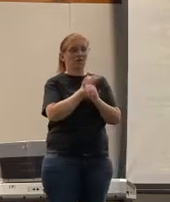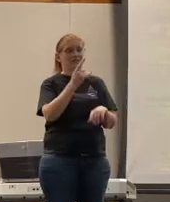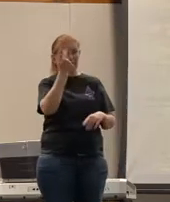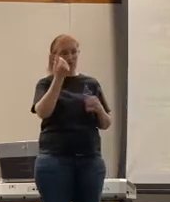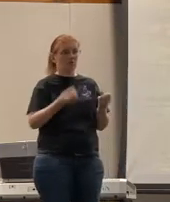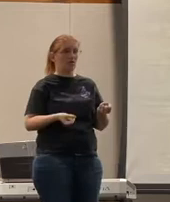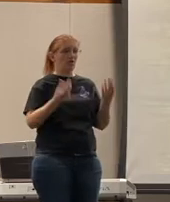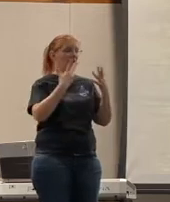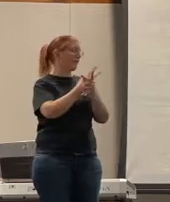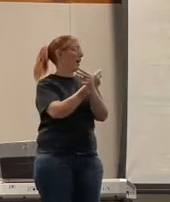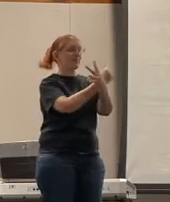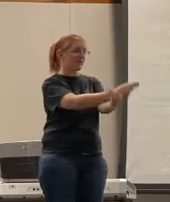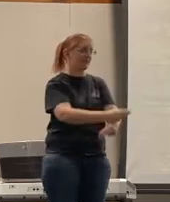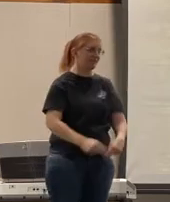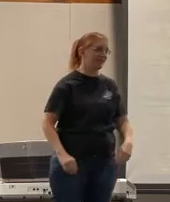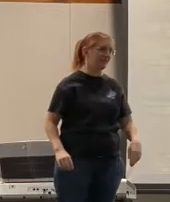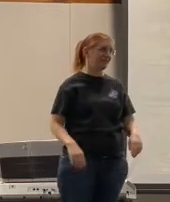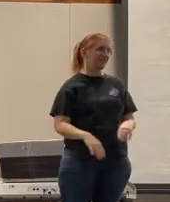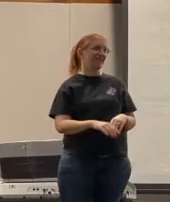ton of rabbits.